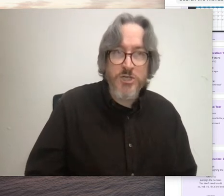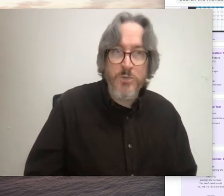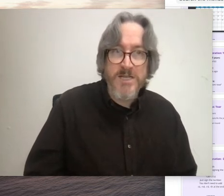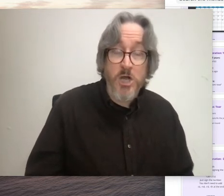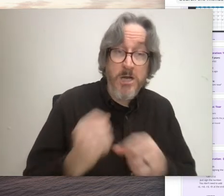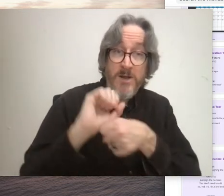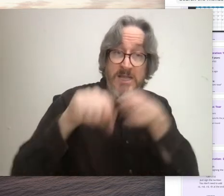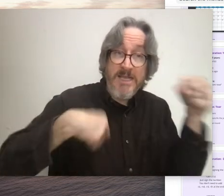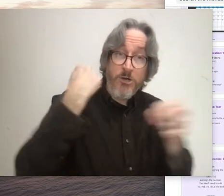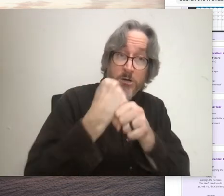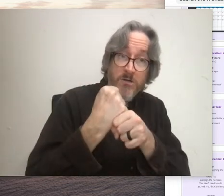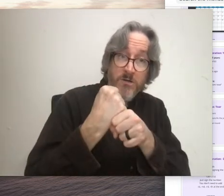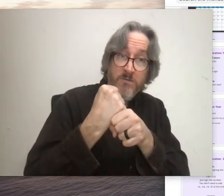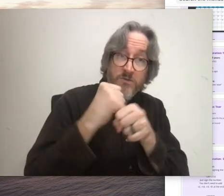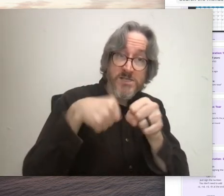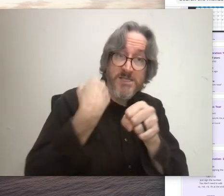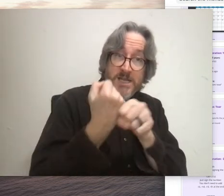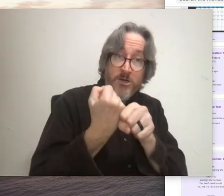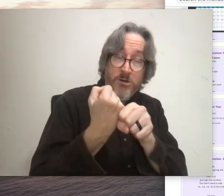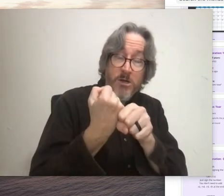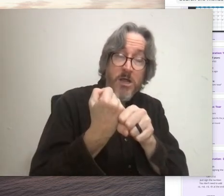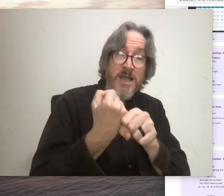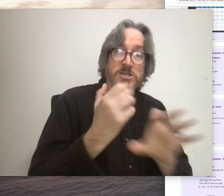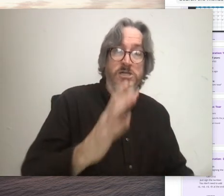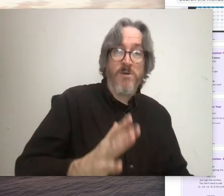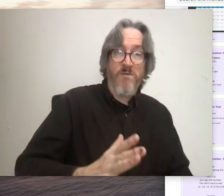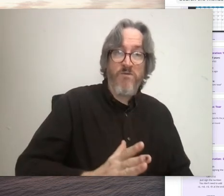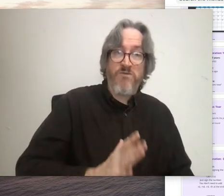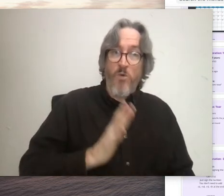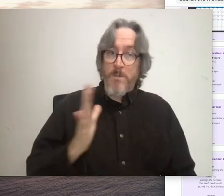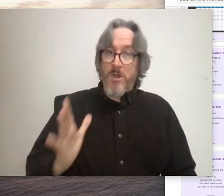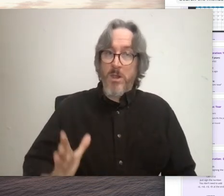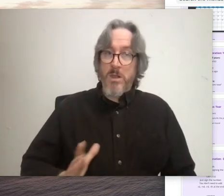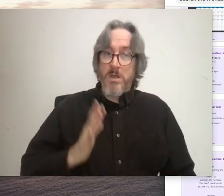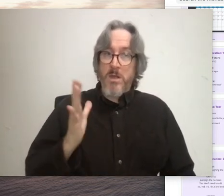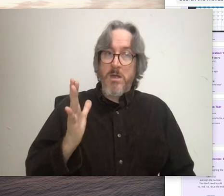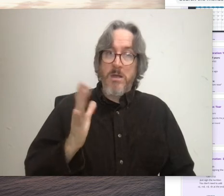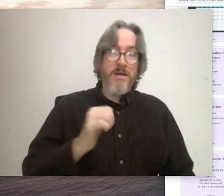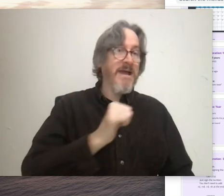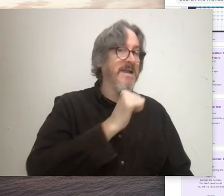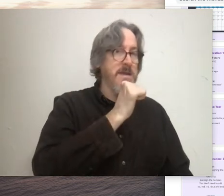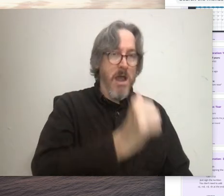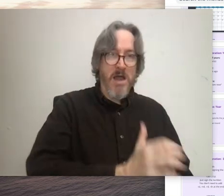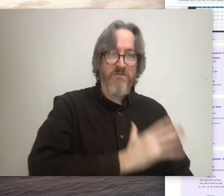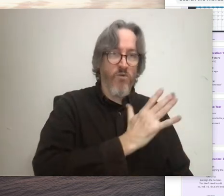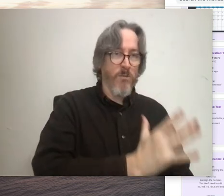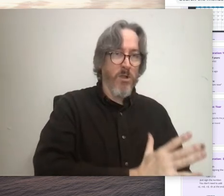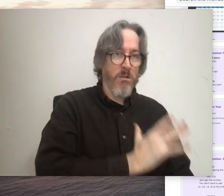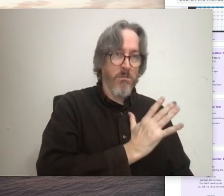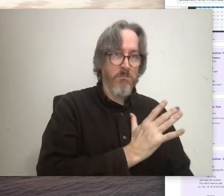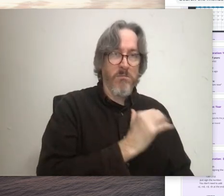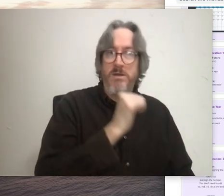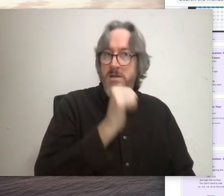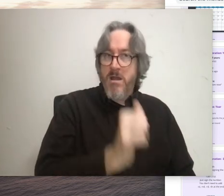Snapshot 2, when he's talking about year versus year, he talks about formal and not